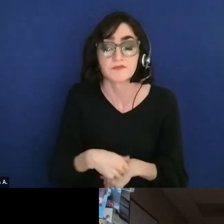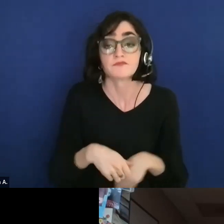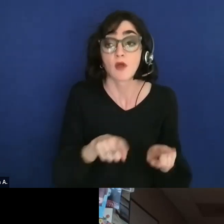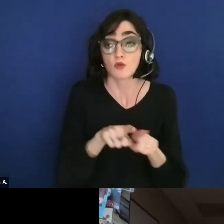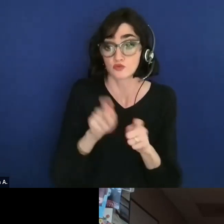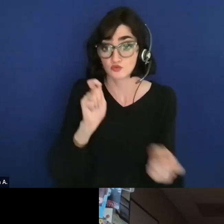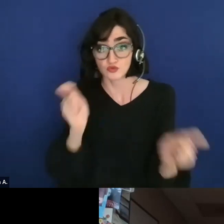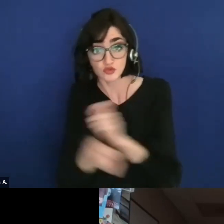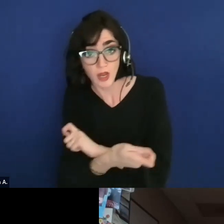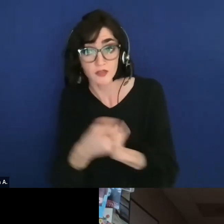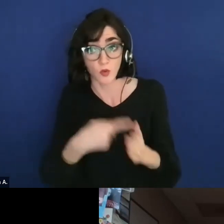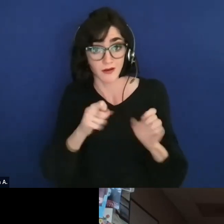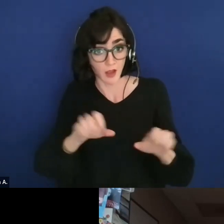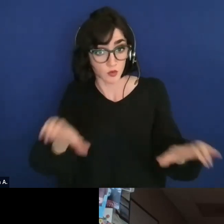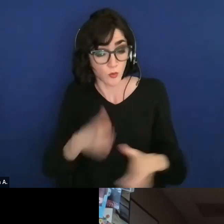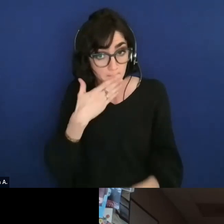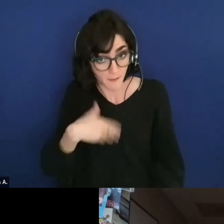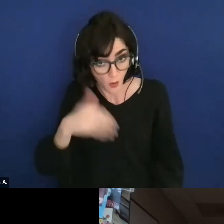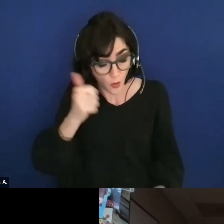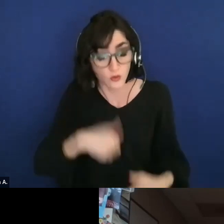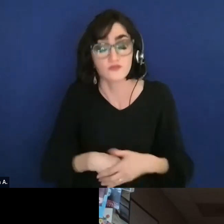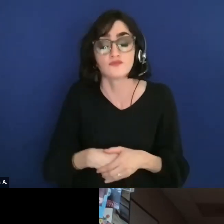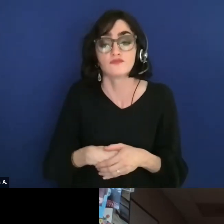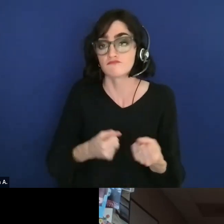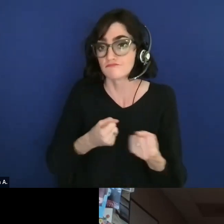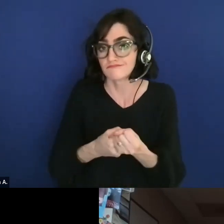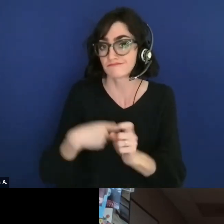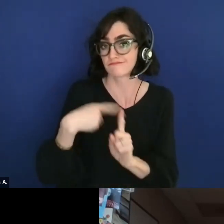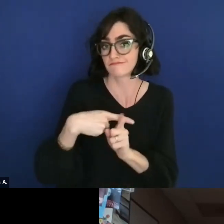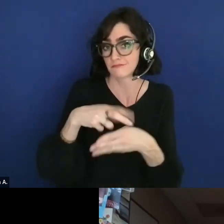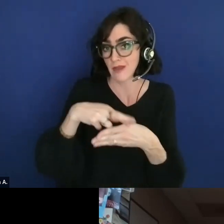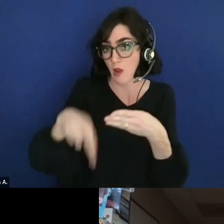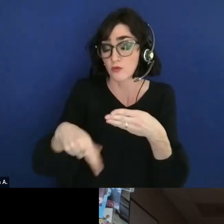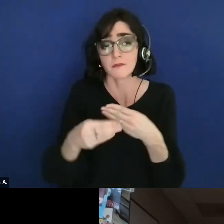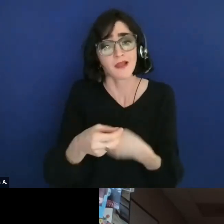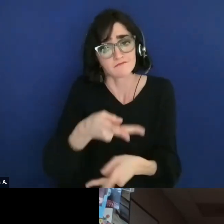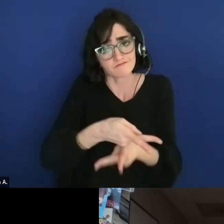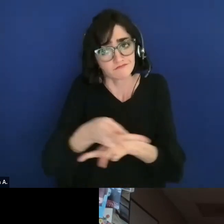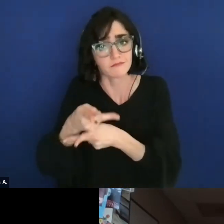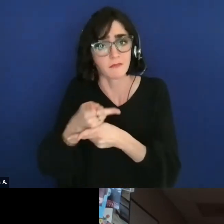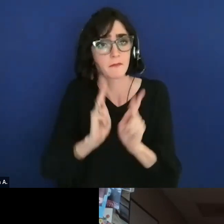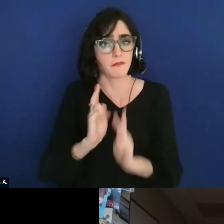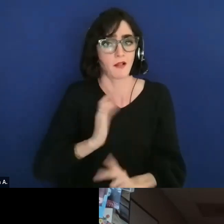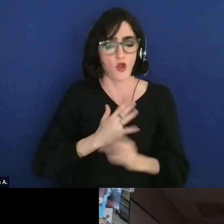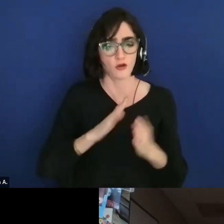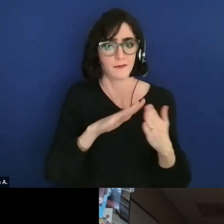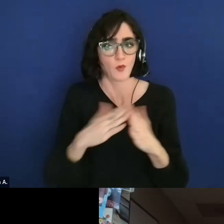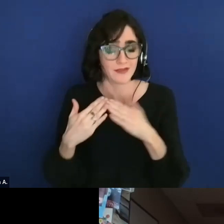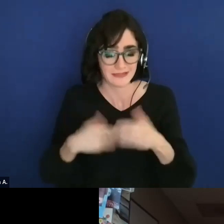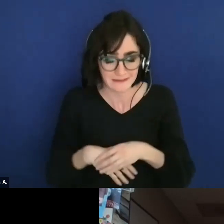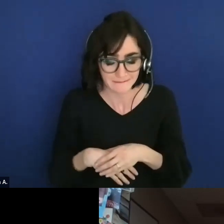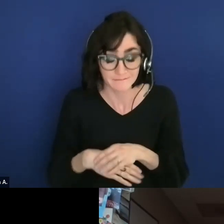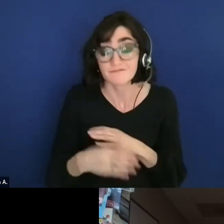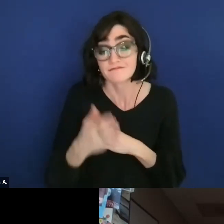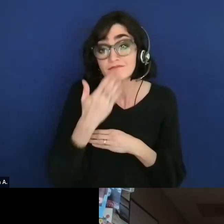better, promote positive outcomes, and safely maintain people in our communities. Thank you for all